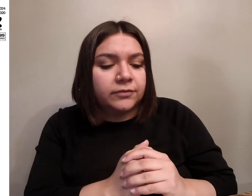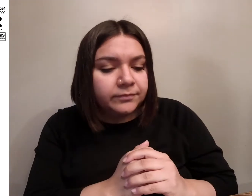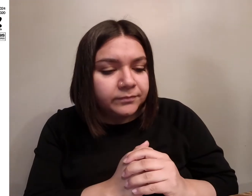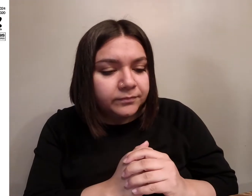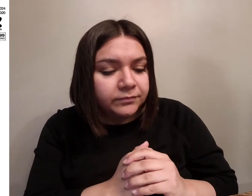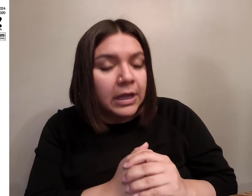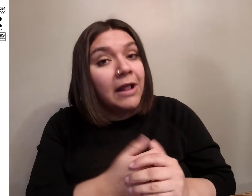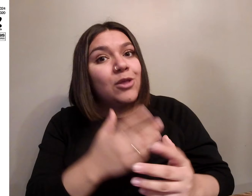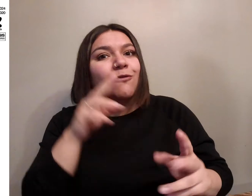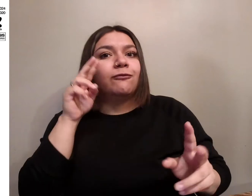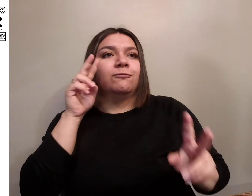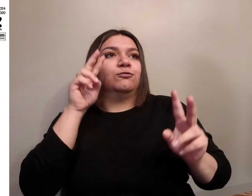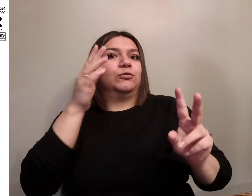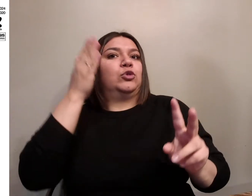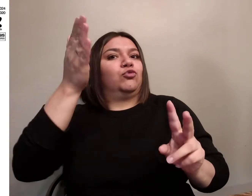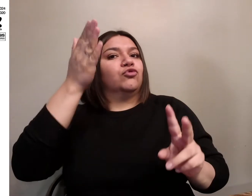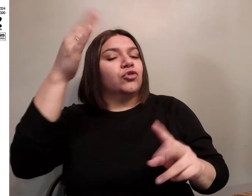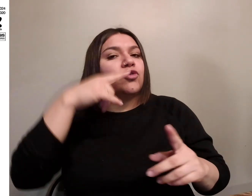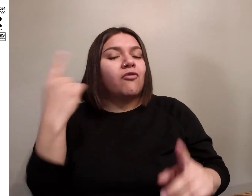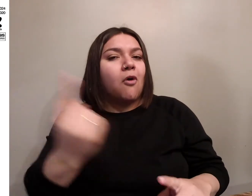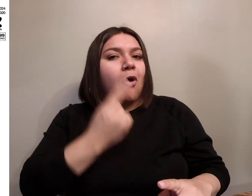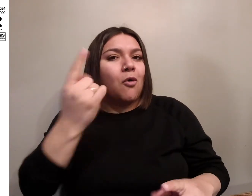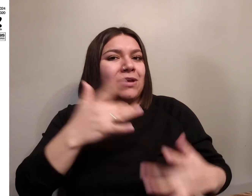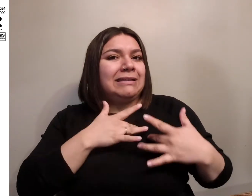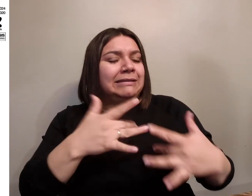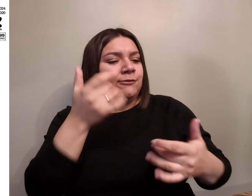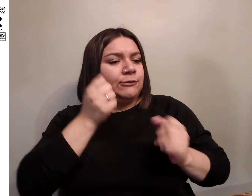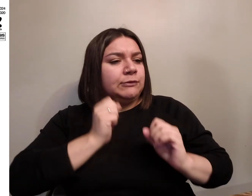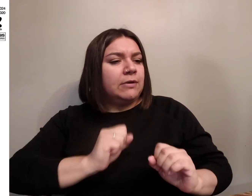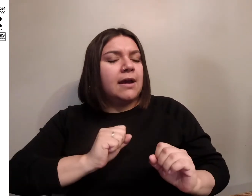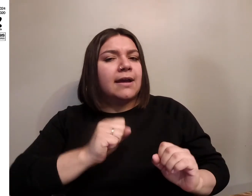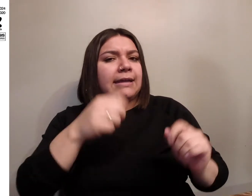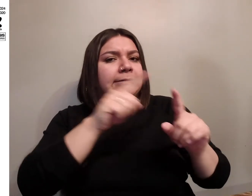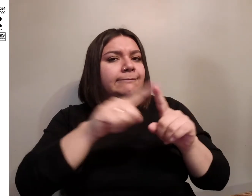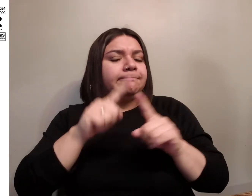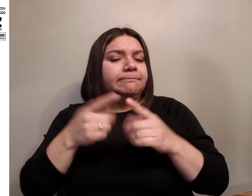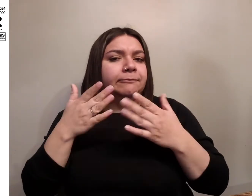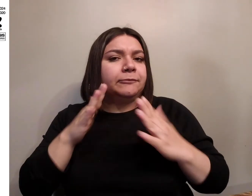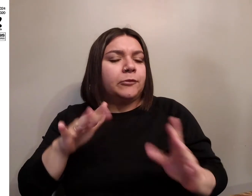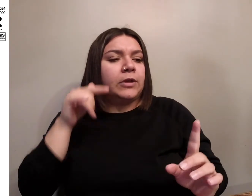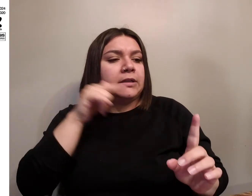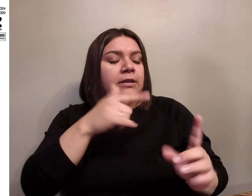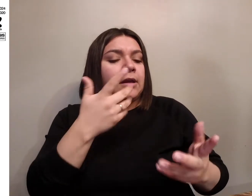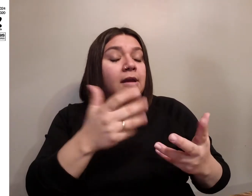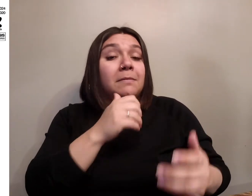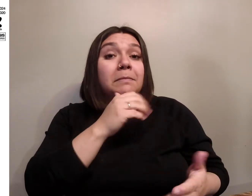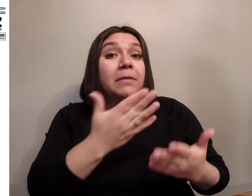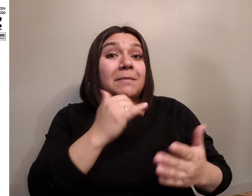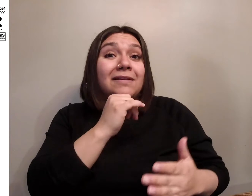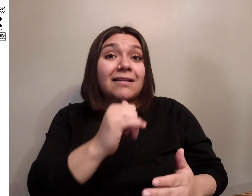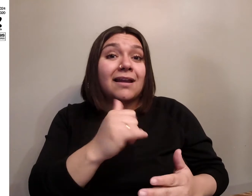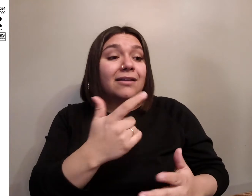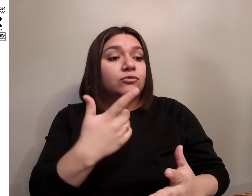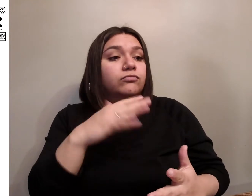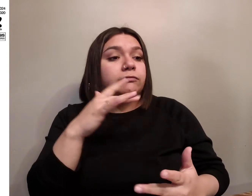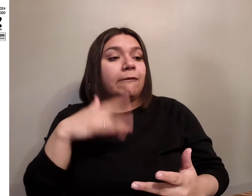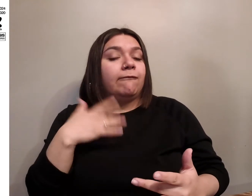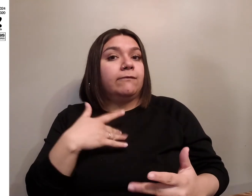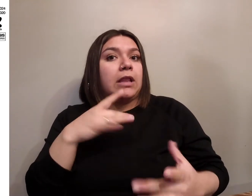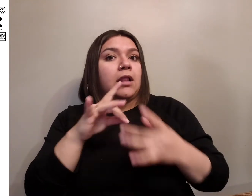you've imagined so much the future. You've always tried in some way or